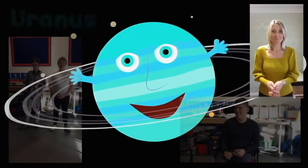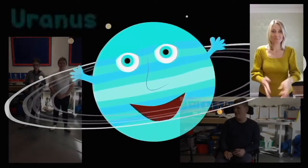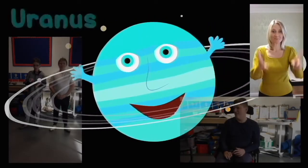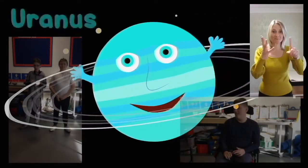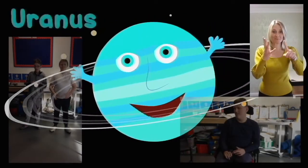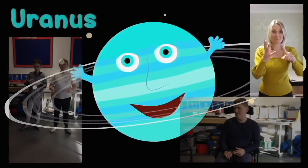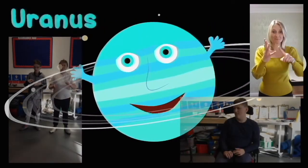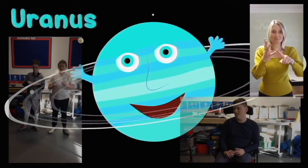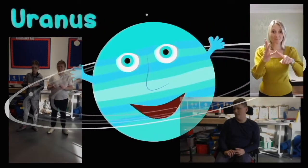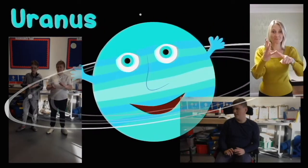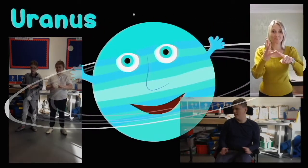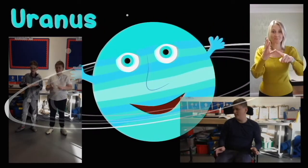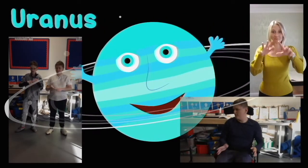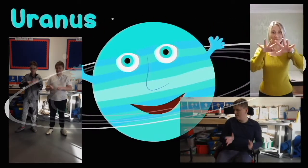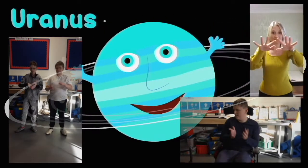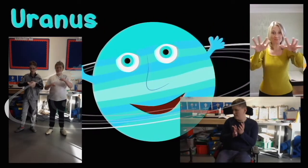I am Uranus.